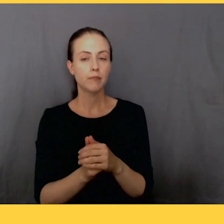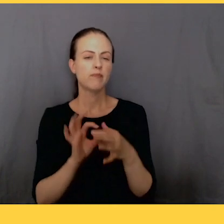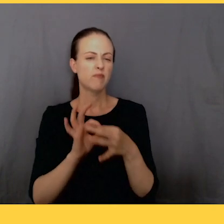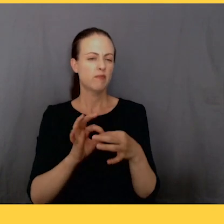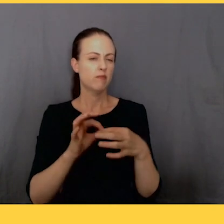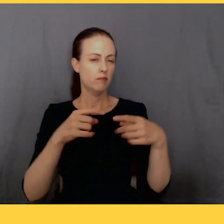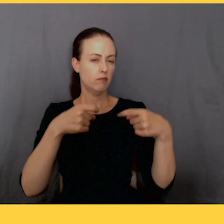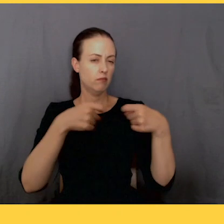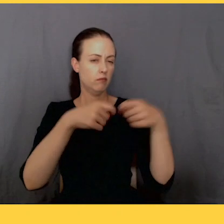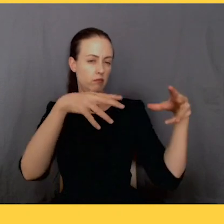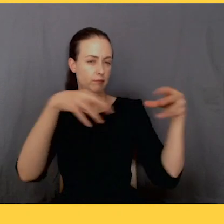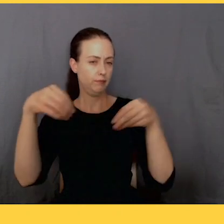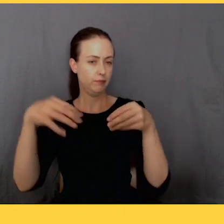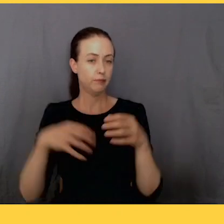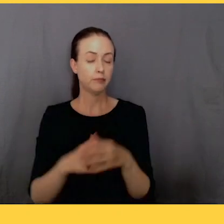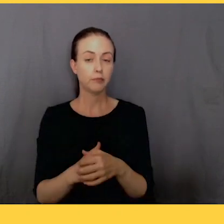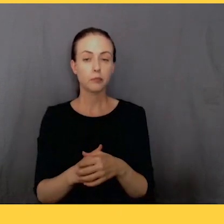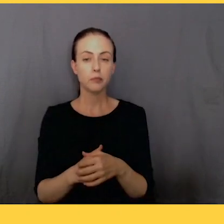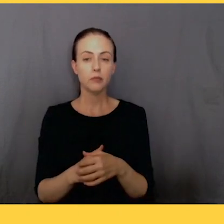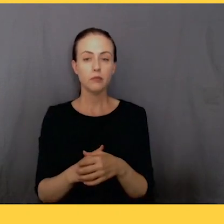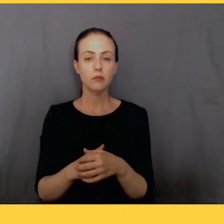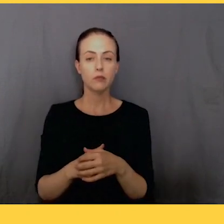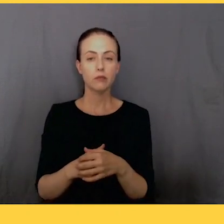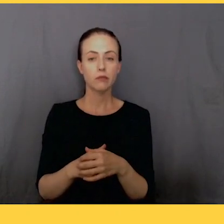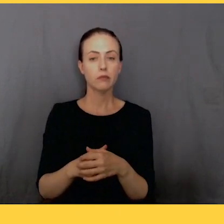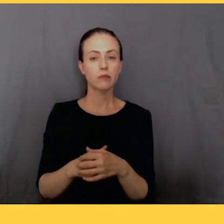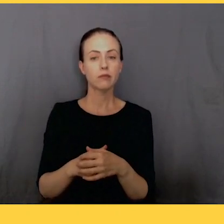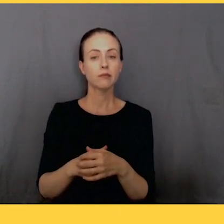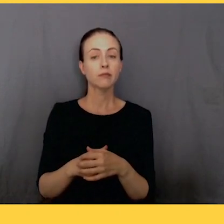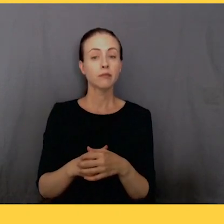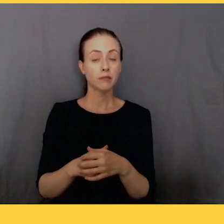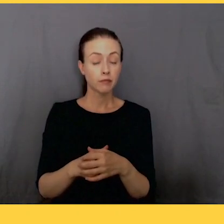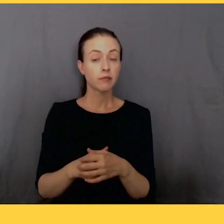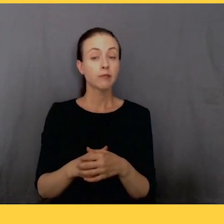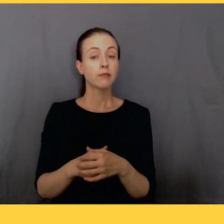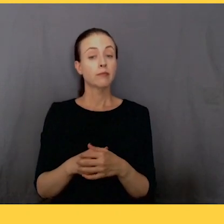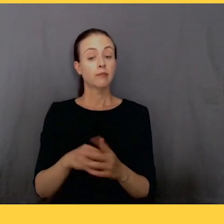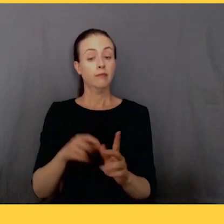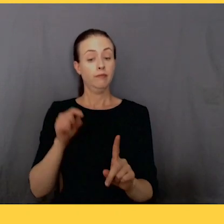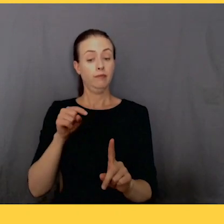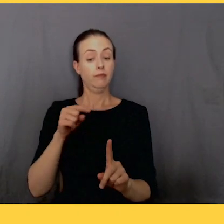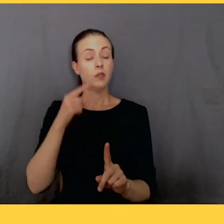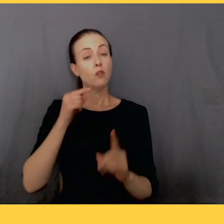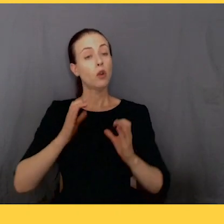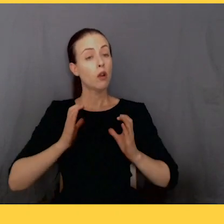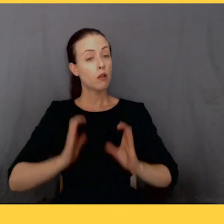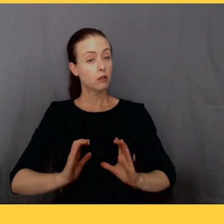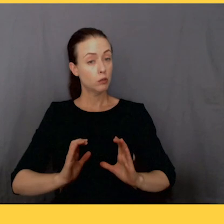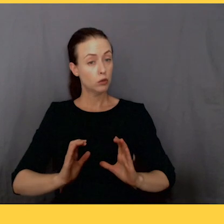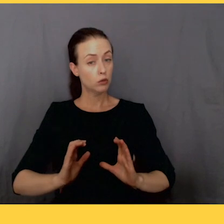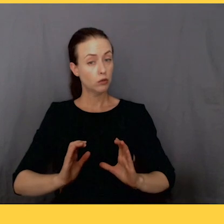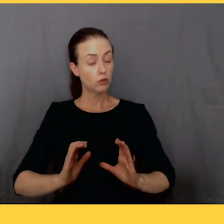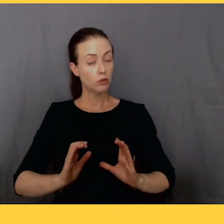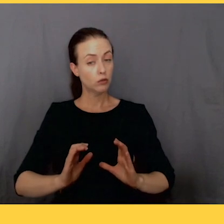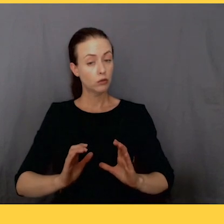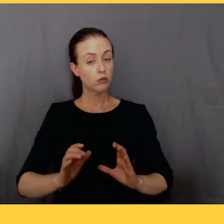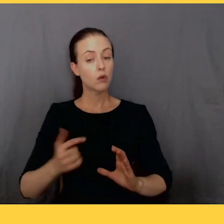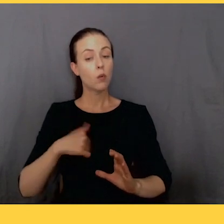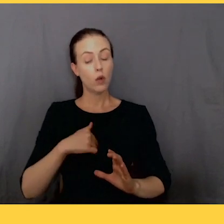Finally, with regard to customer specific information, one of the things we have been doing is reaching